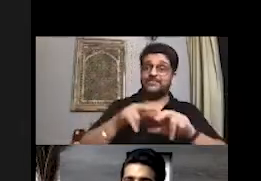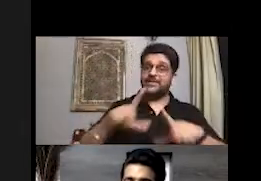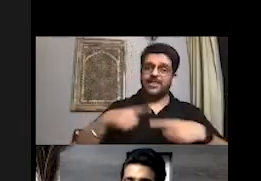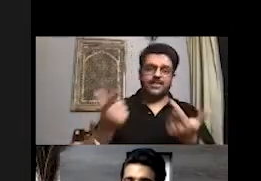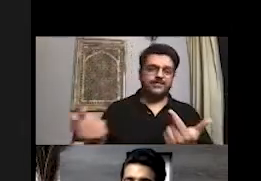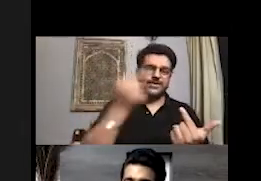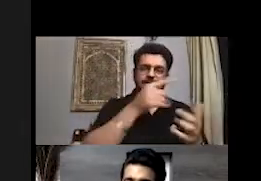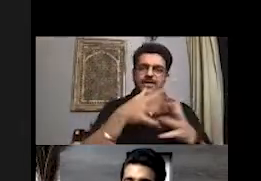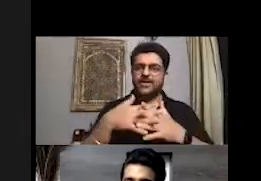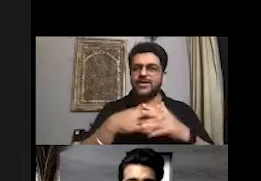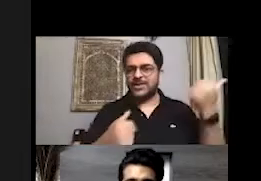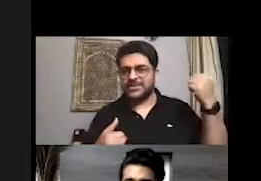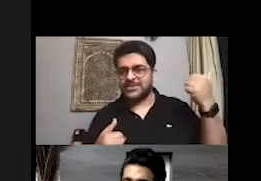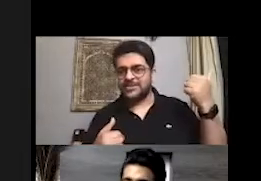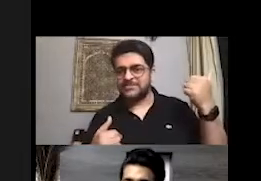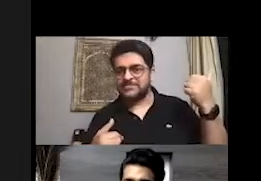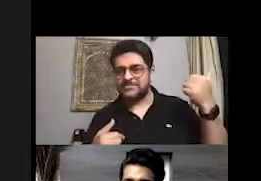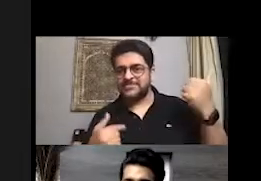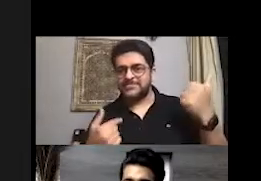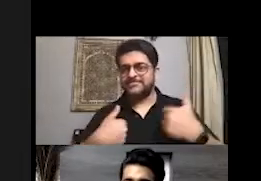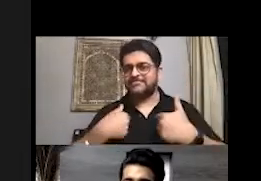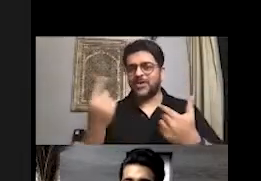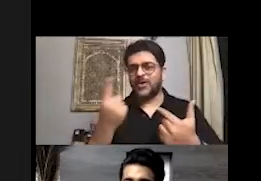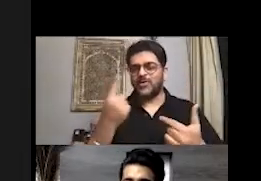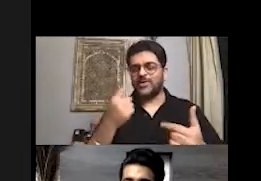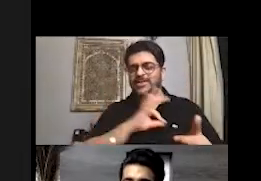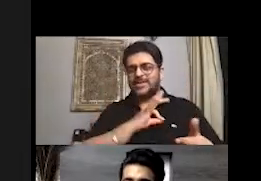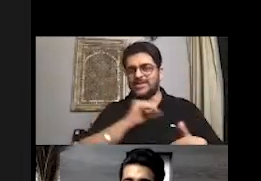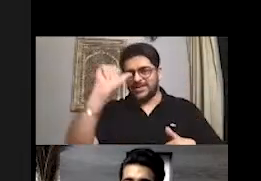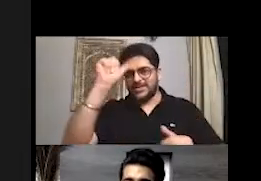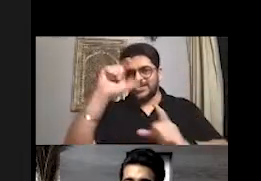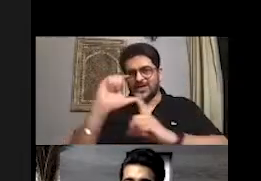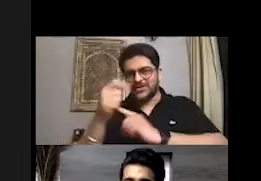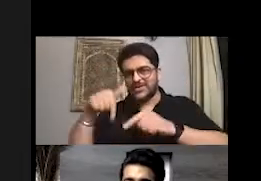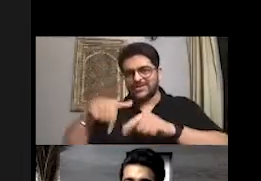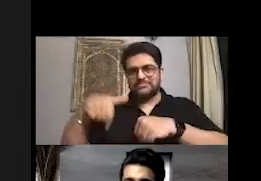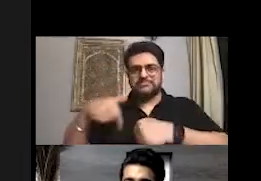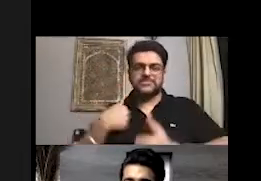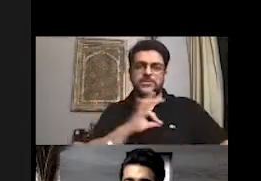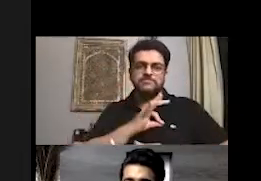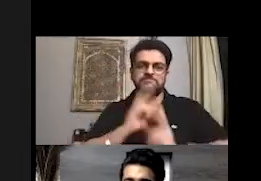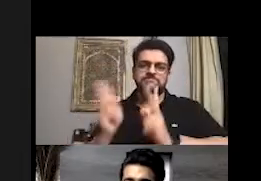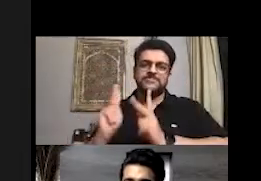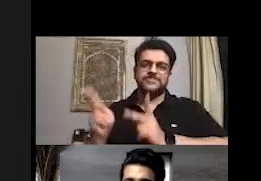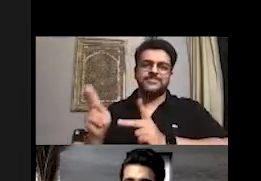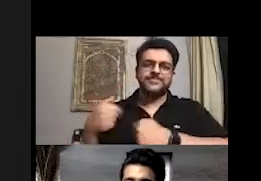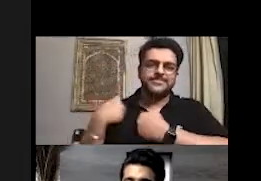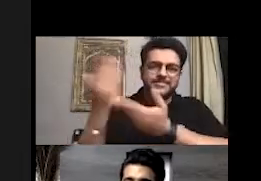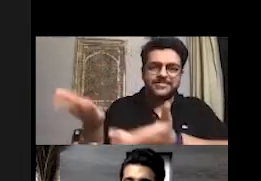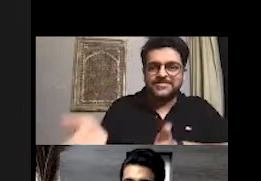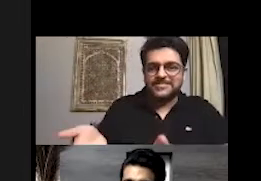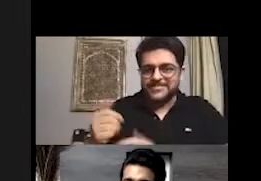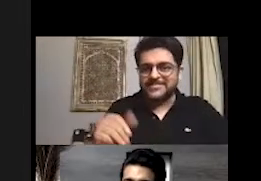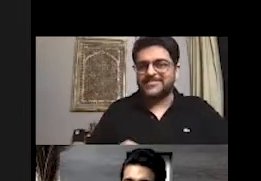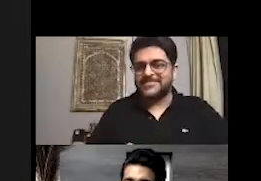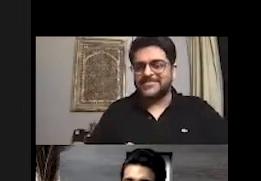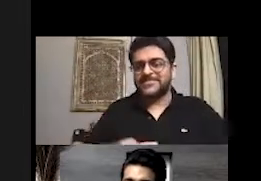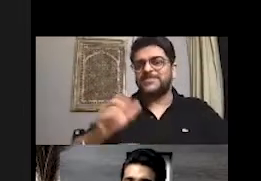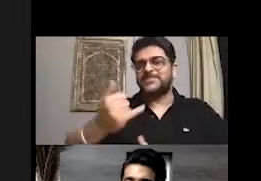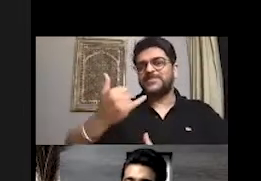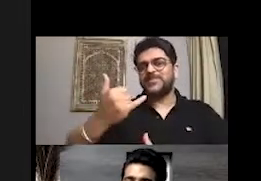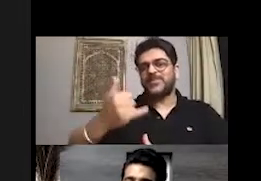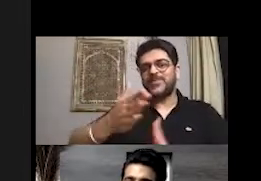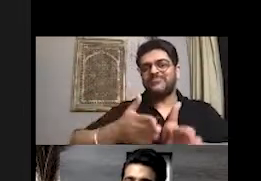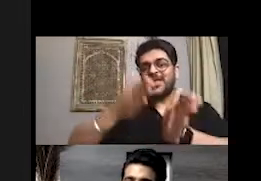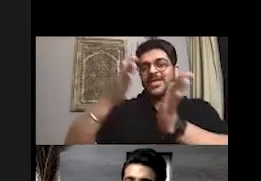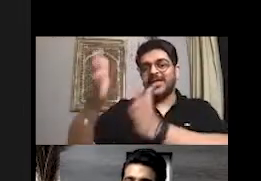got the funds as well for my NGOs, for my NGO, and I thought, okay, I will live here and I will work here. I'm